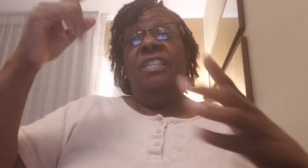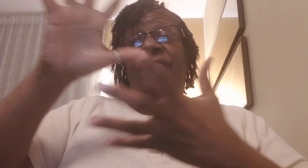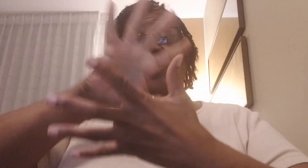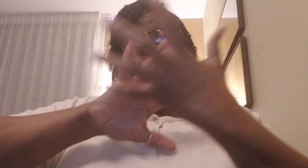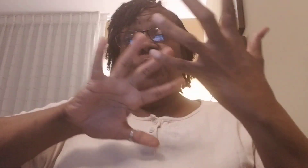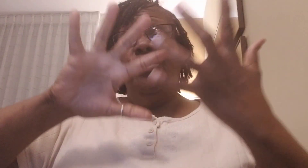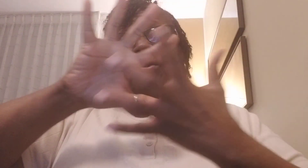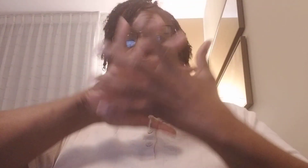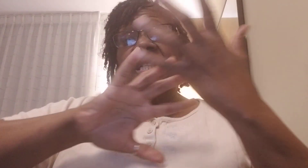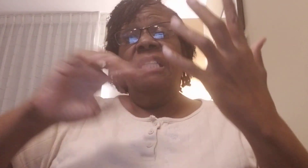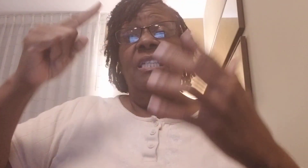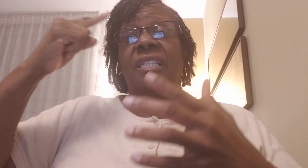Confused,